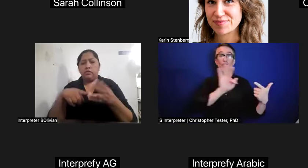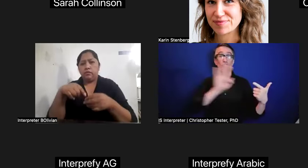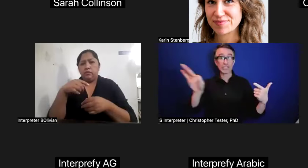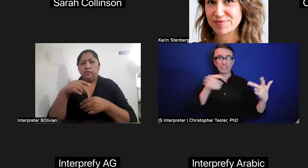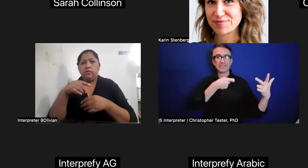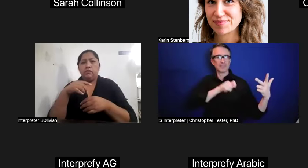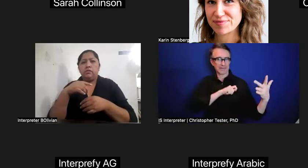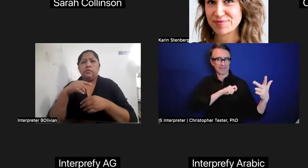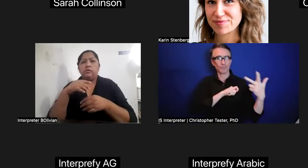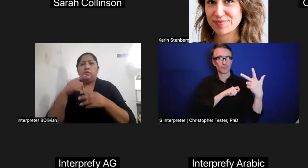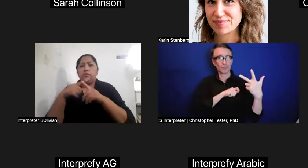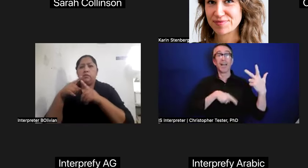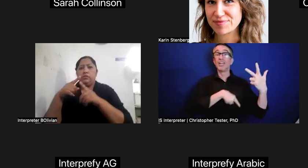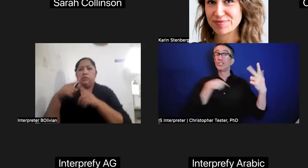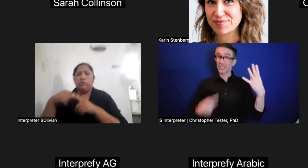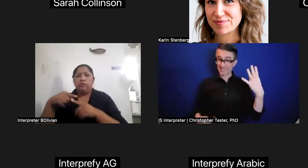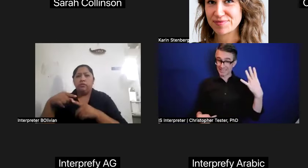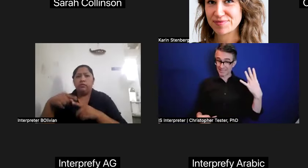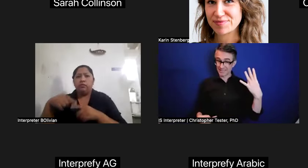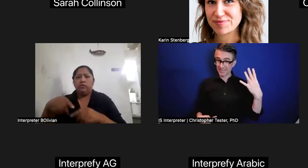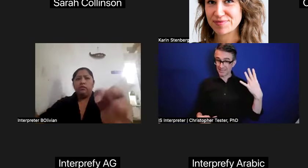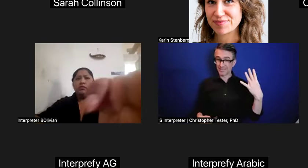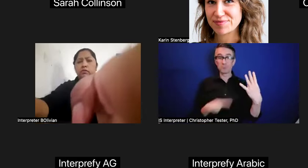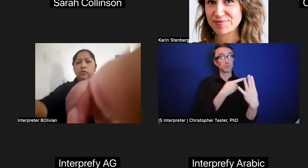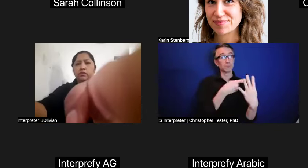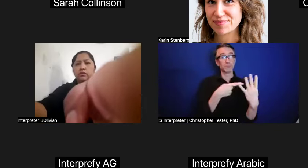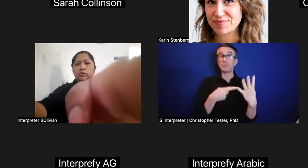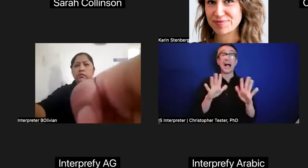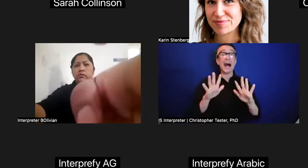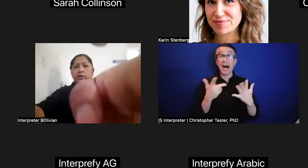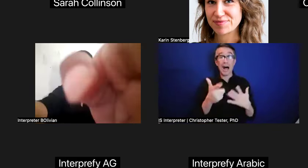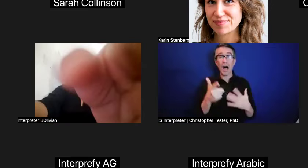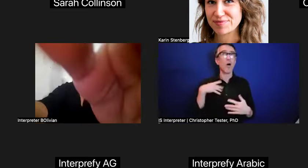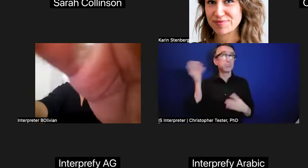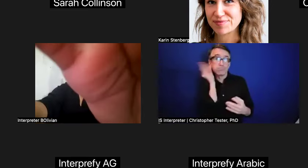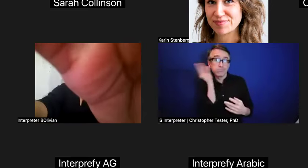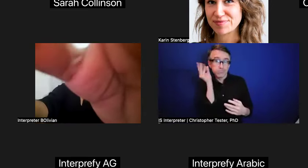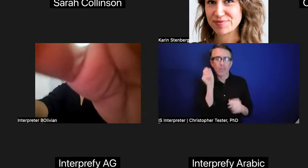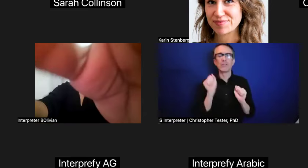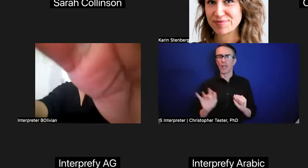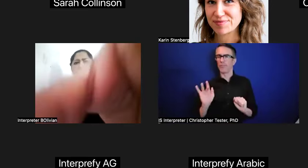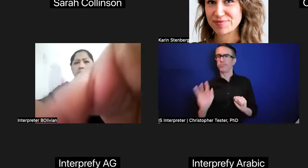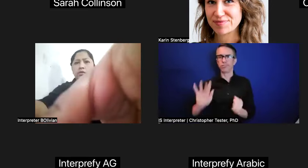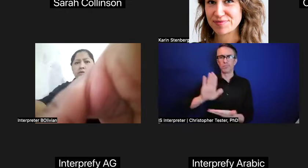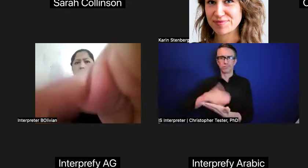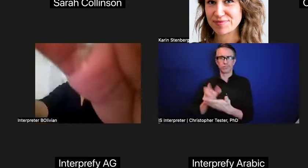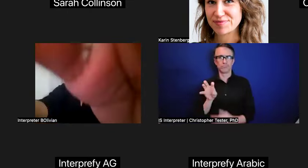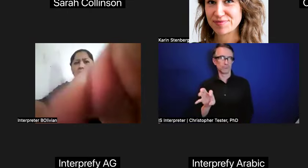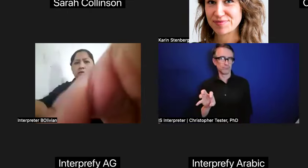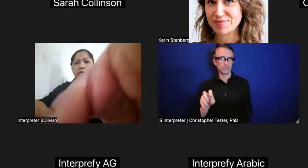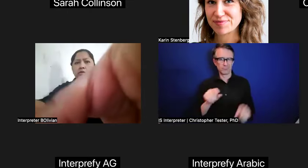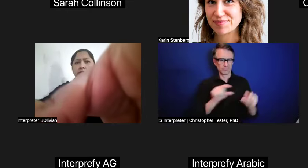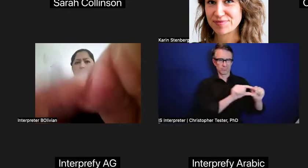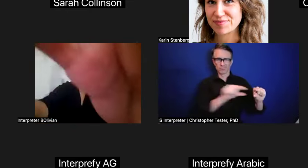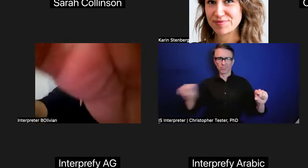to enable language interpretation and French. We will be able to